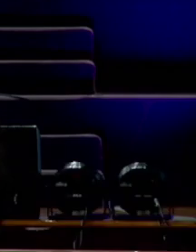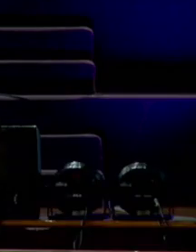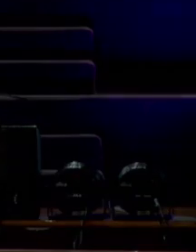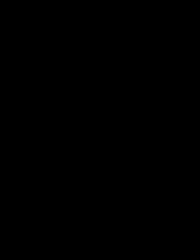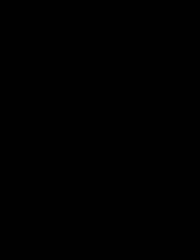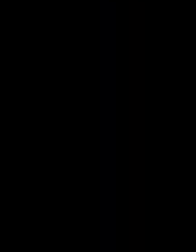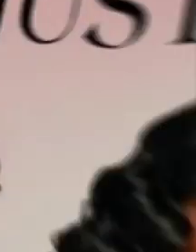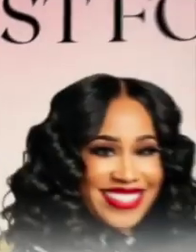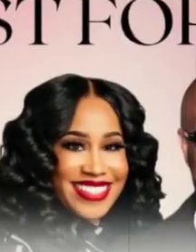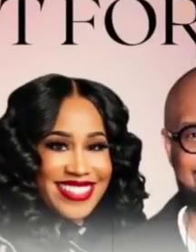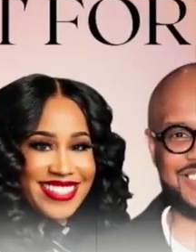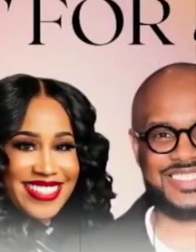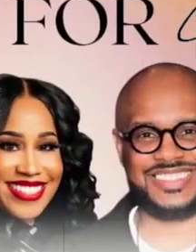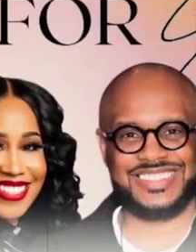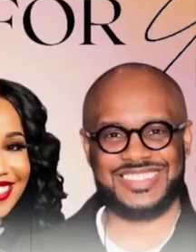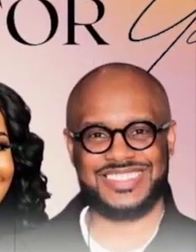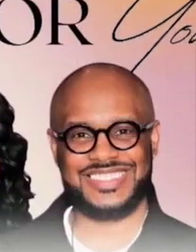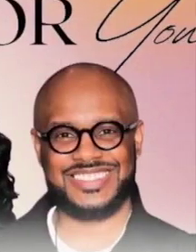for now.